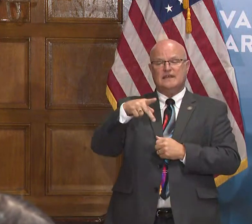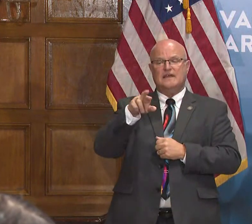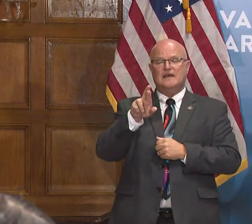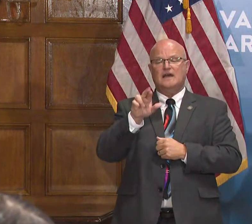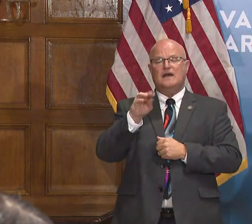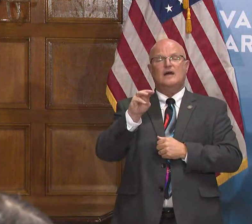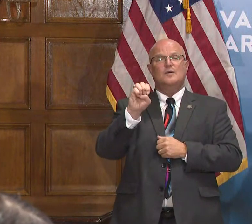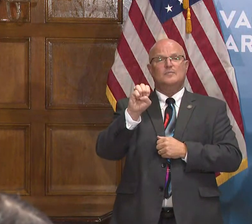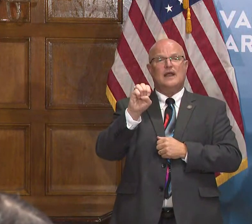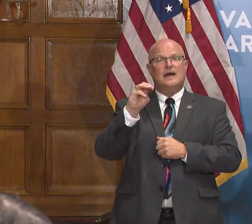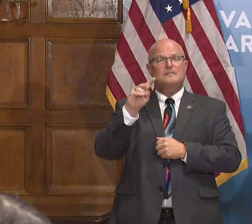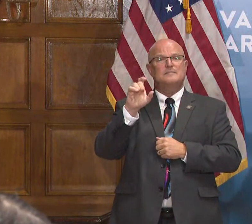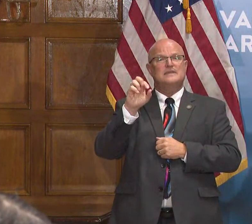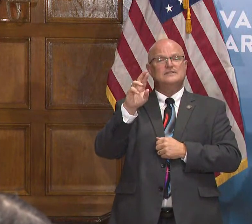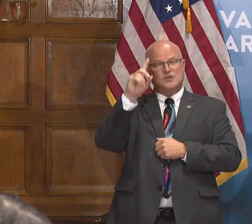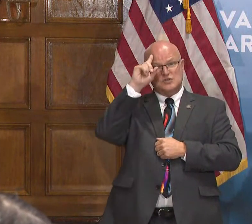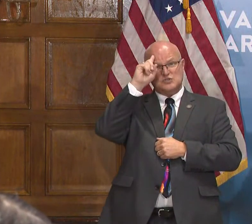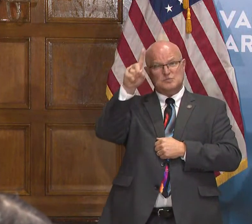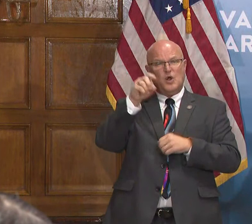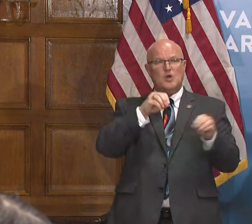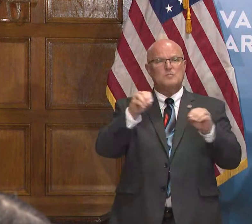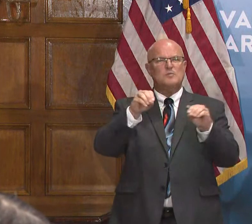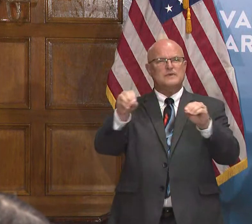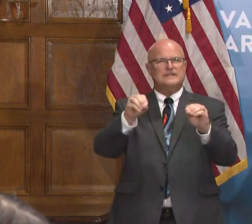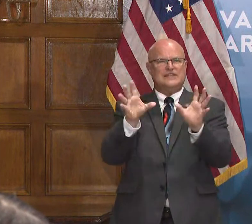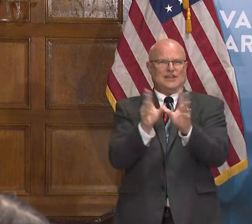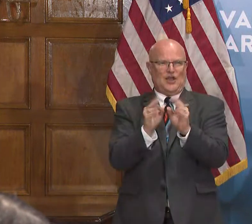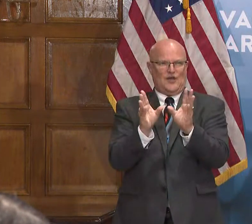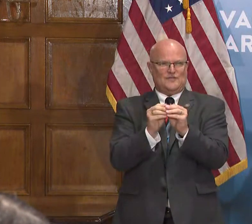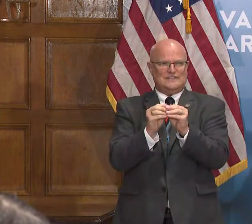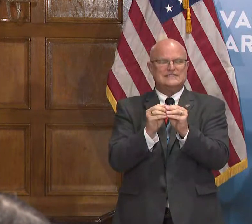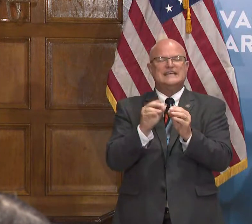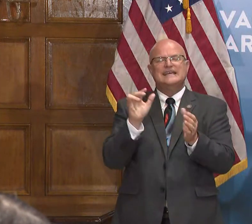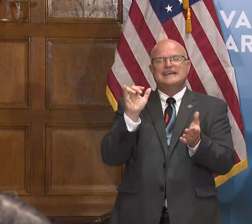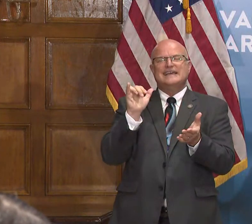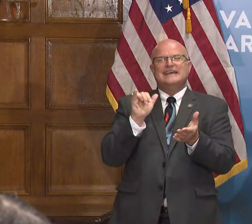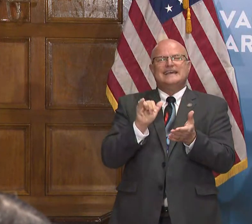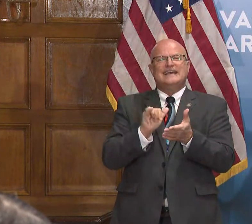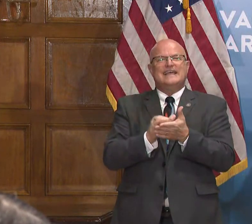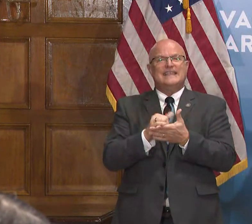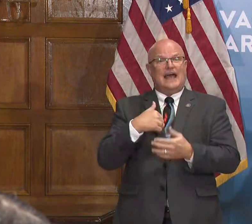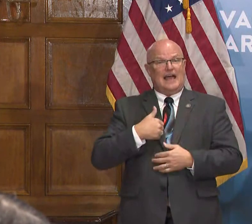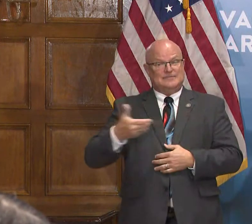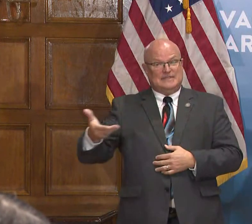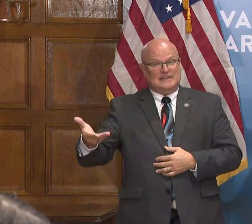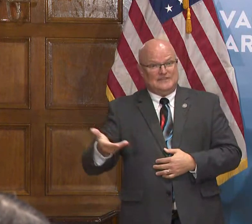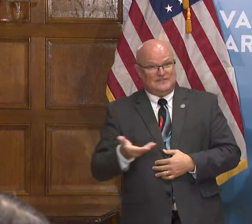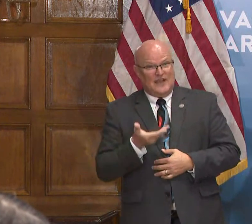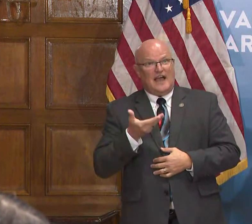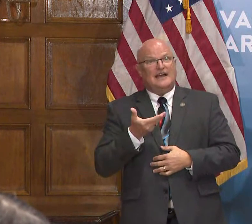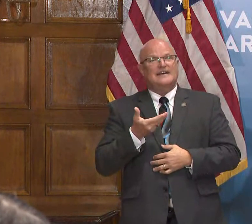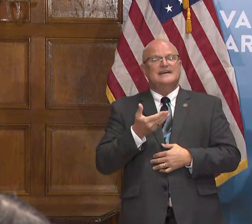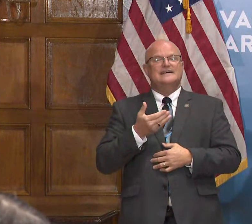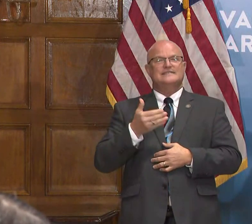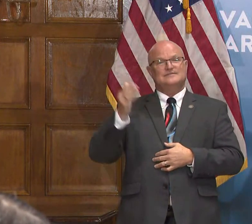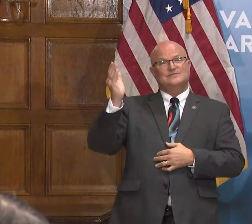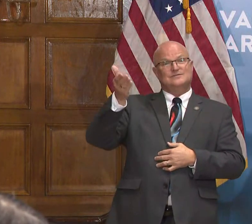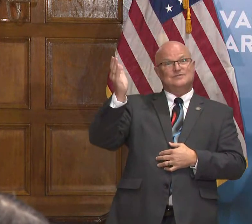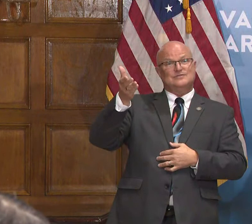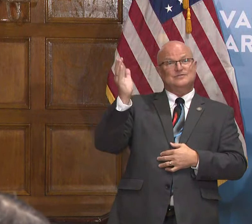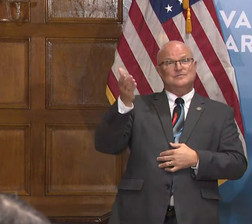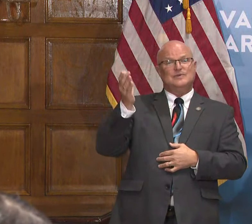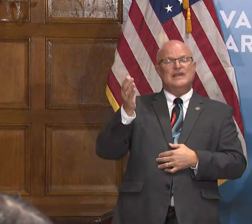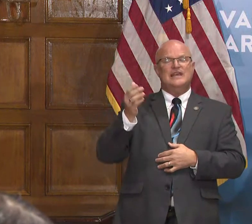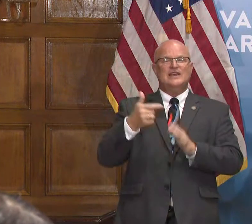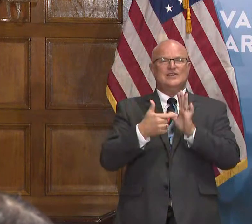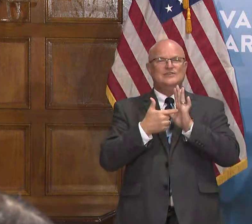Minister's International Smart Mobility Conference, and the fact that I've been invited to speak reflects